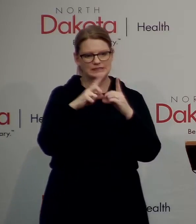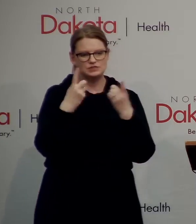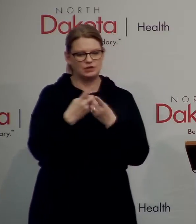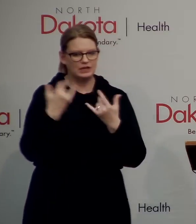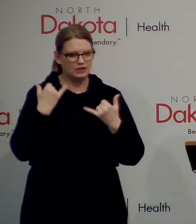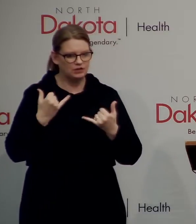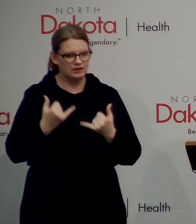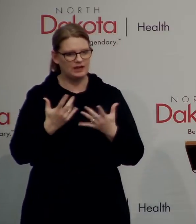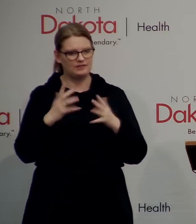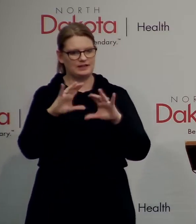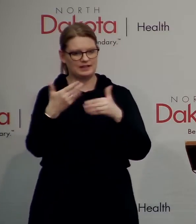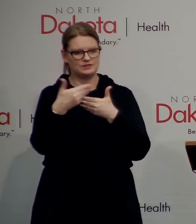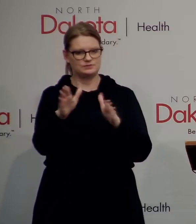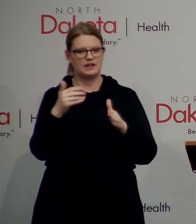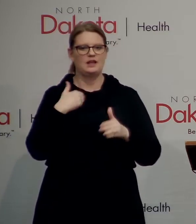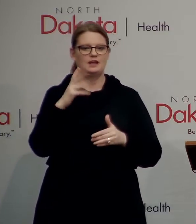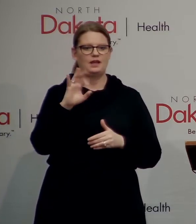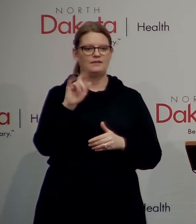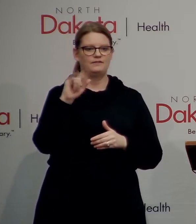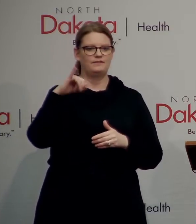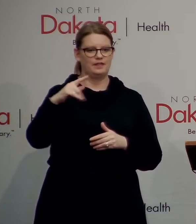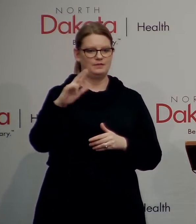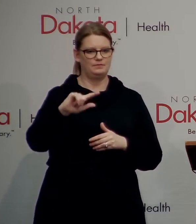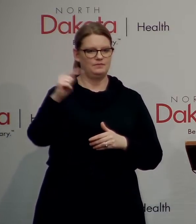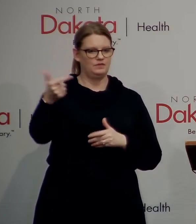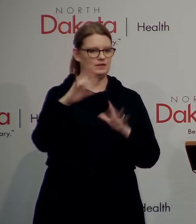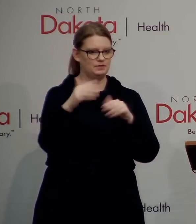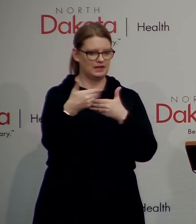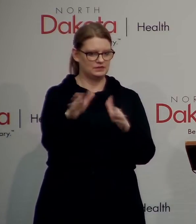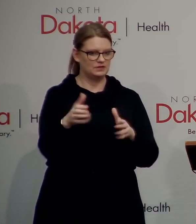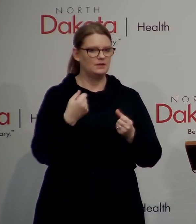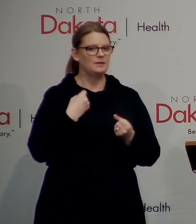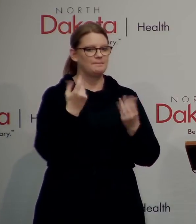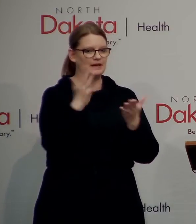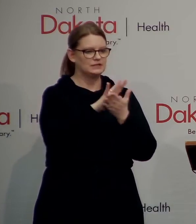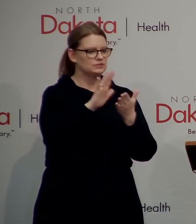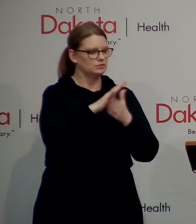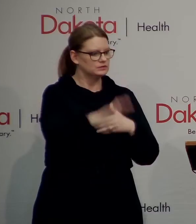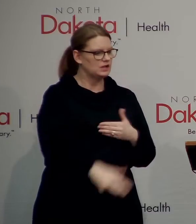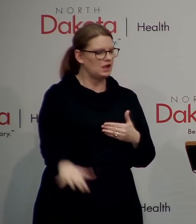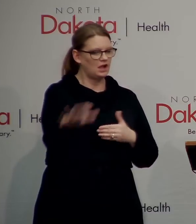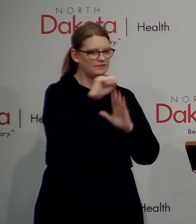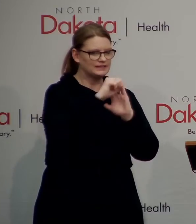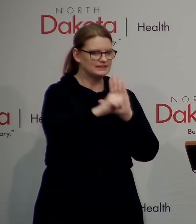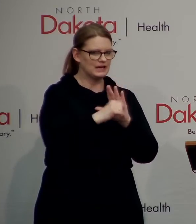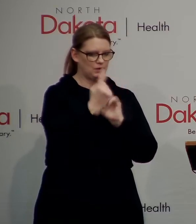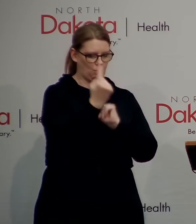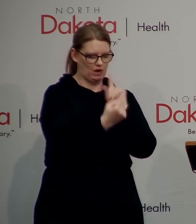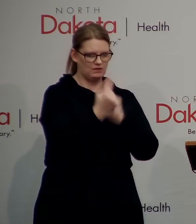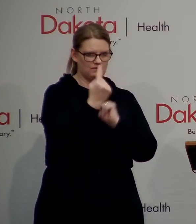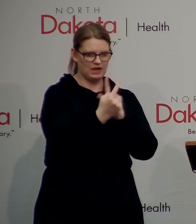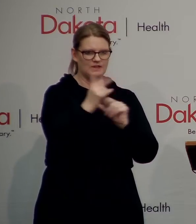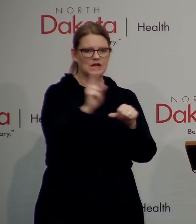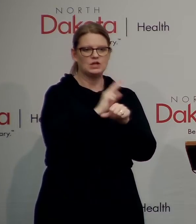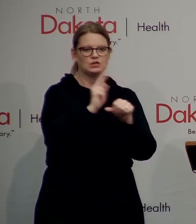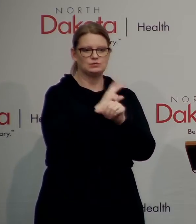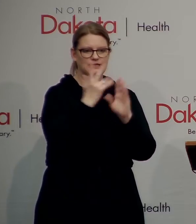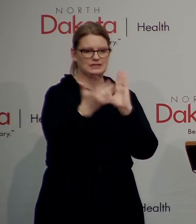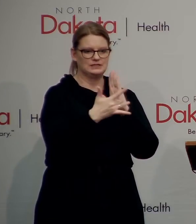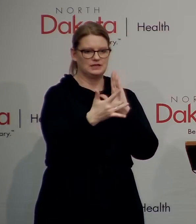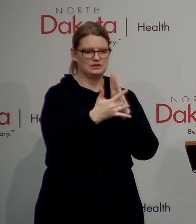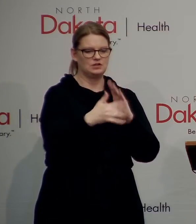currently do that, and classrooms currently have flipped classrooms. Instruction occurs online. We have many schools across the state that are one-to-one devices that utilize that